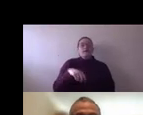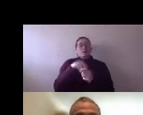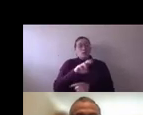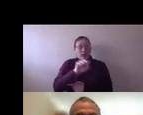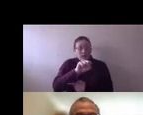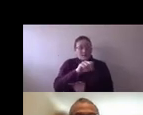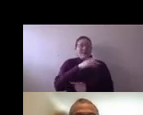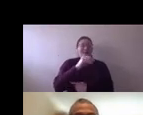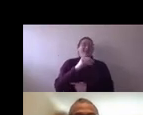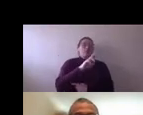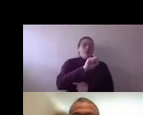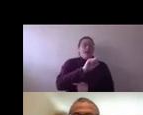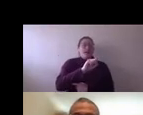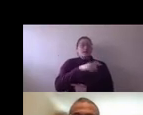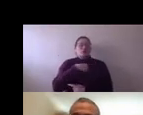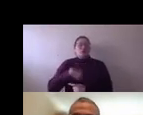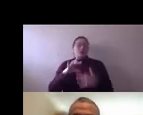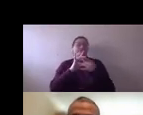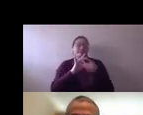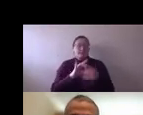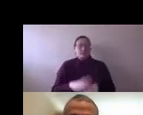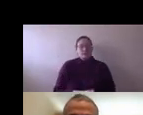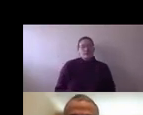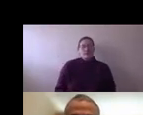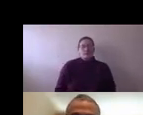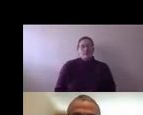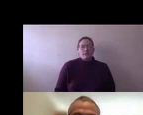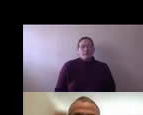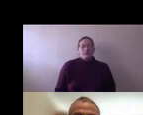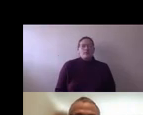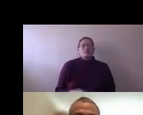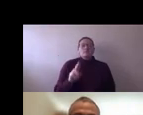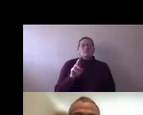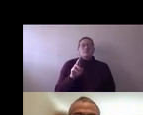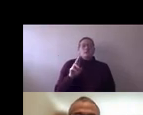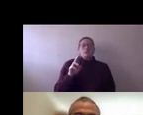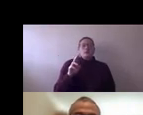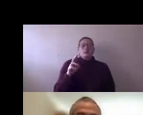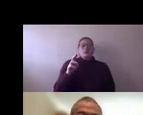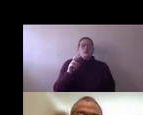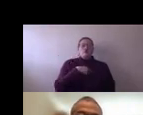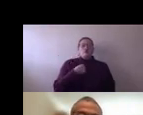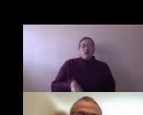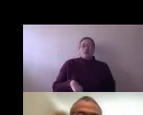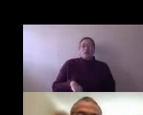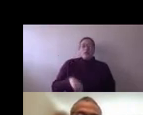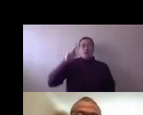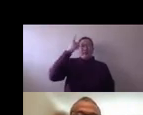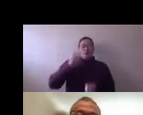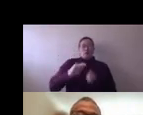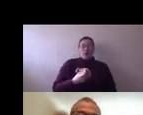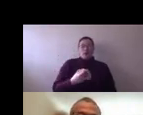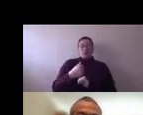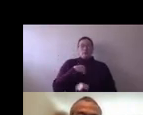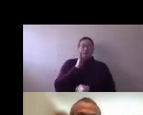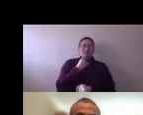US-China relations. The domestic political change in China, I'll say it as tightened